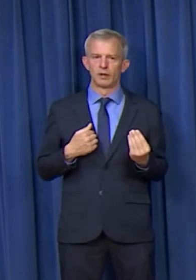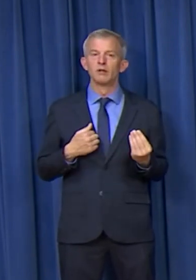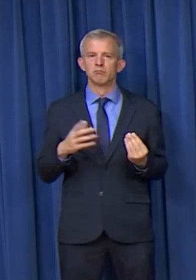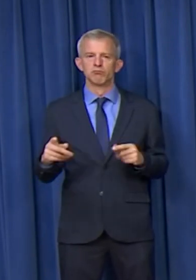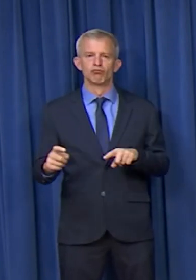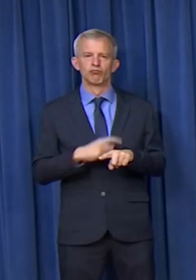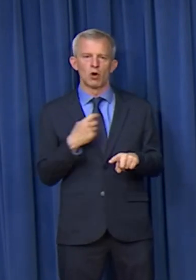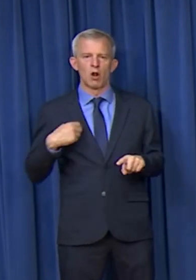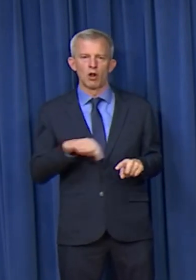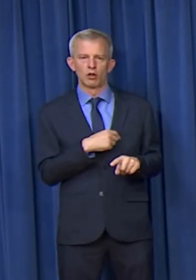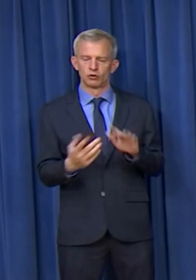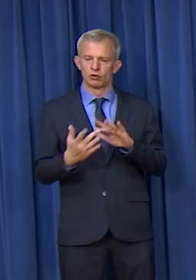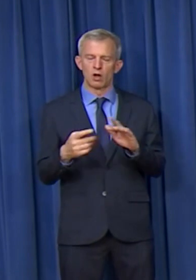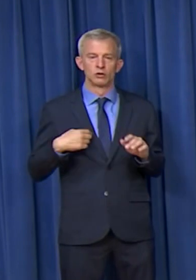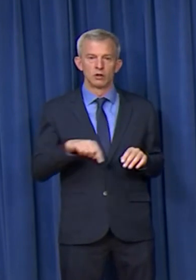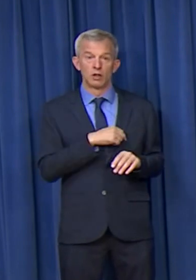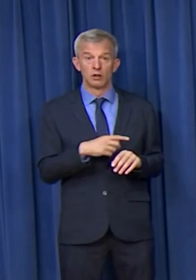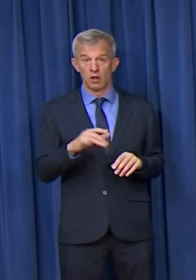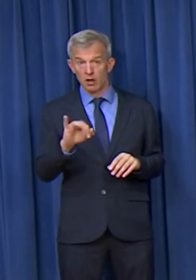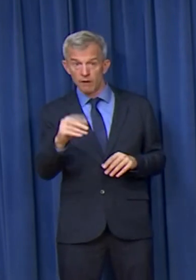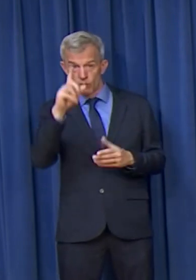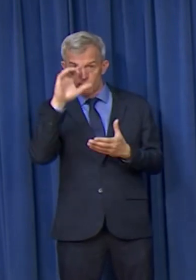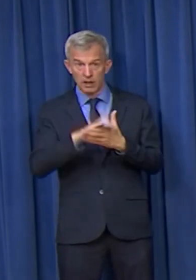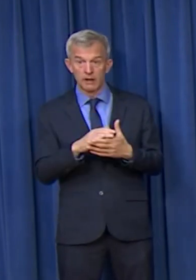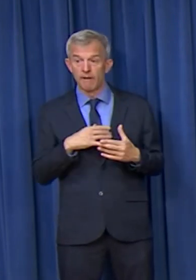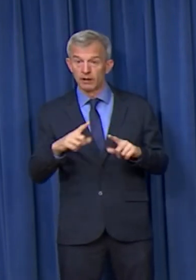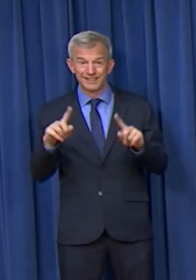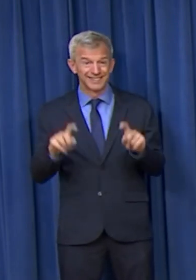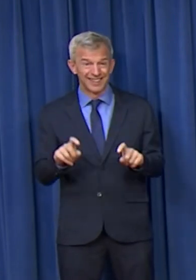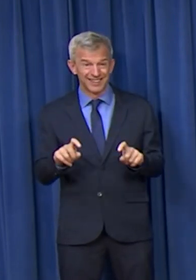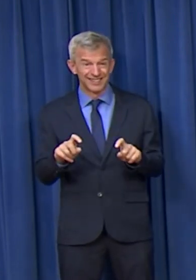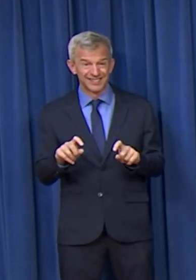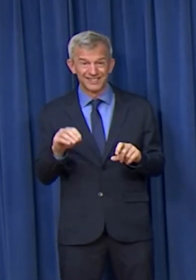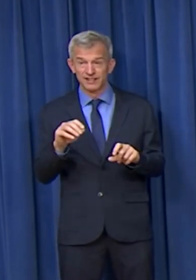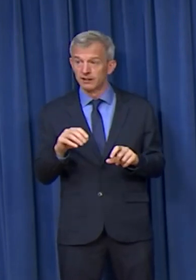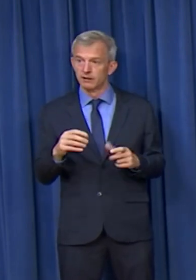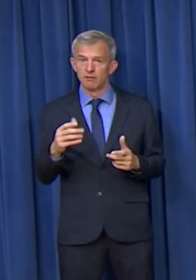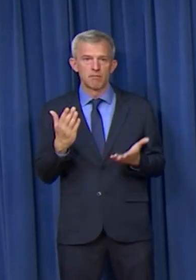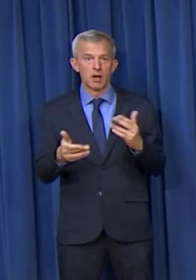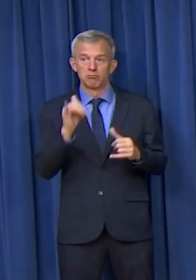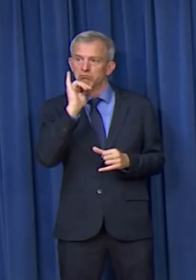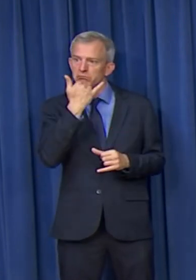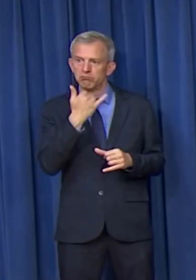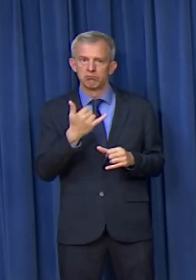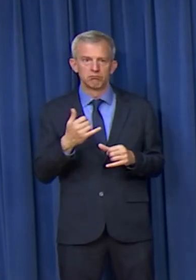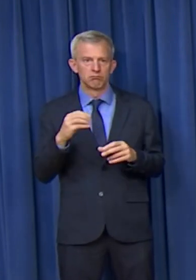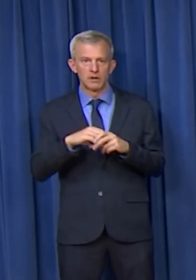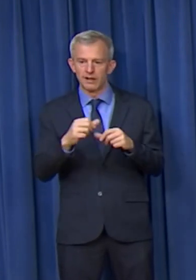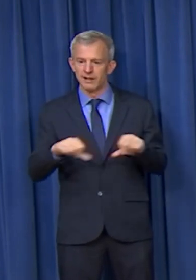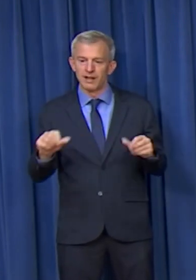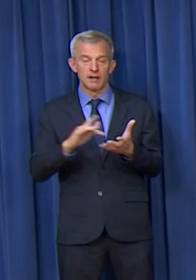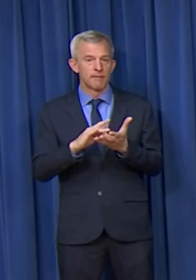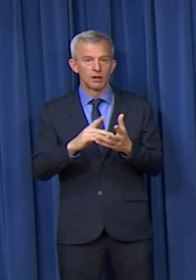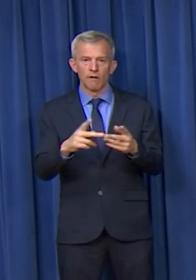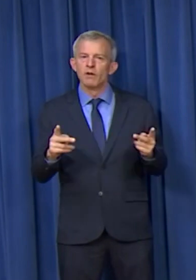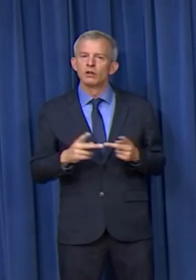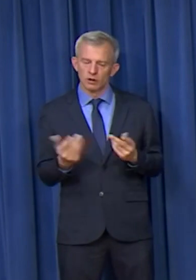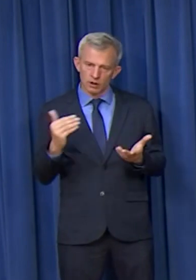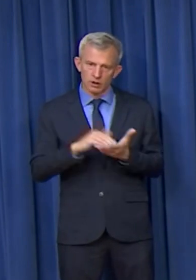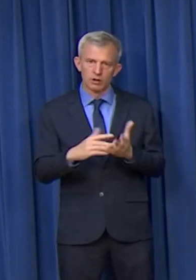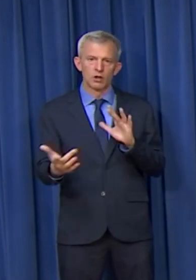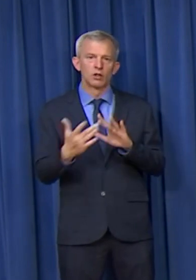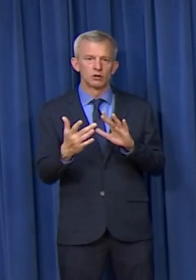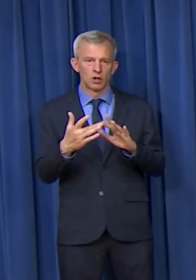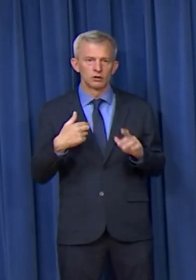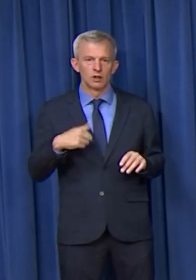that there might be a test that inadvertently is in use in any medical facility, contact our office. Again, I've given the phone numbers.